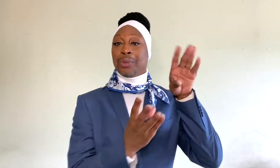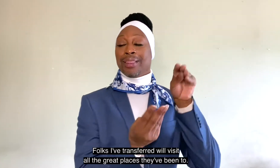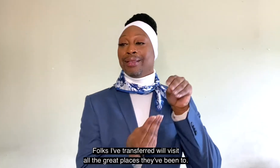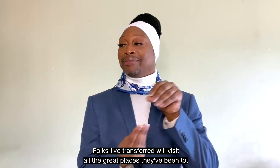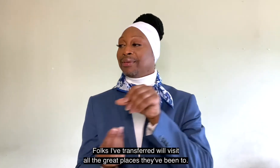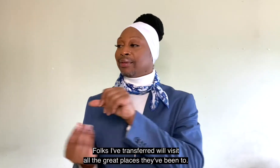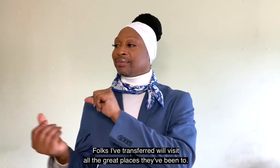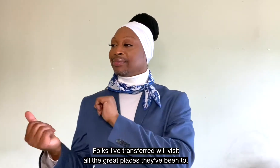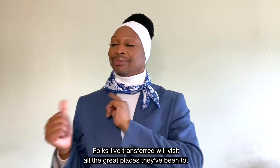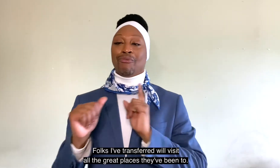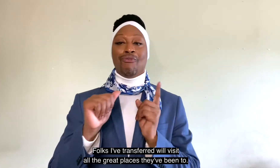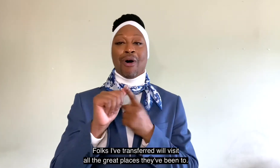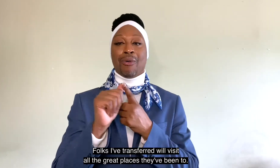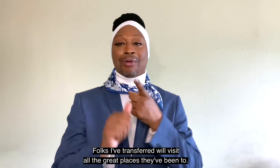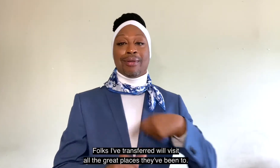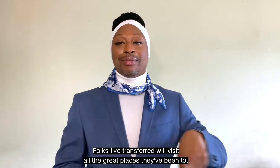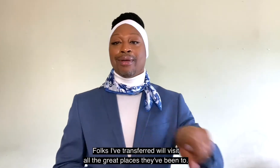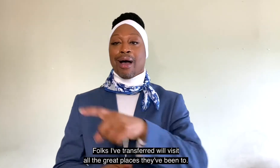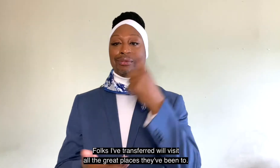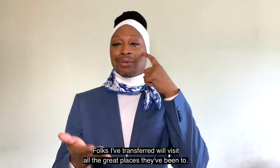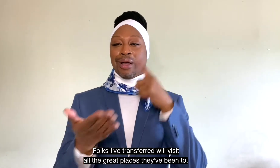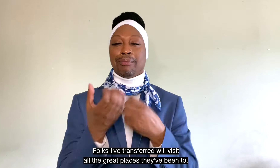Folks I've transferred will visit all the great places they've been to.